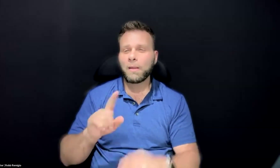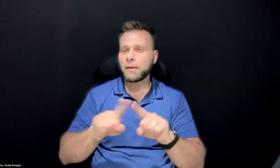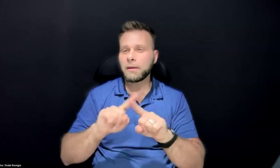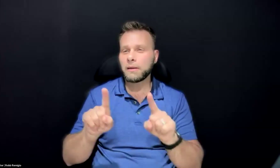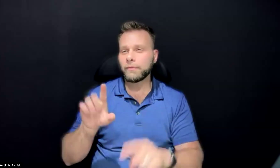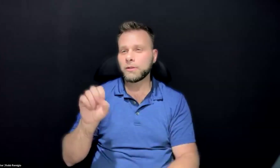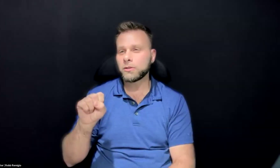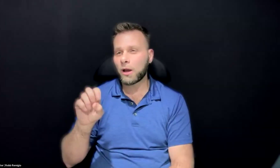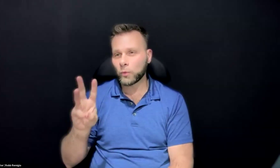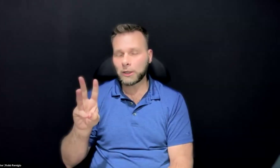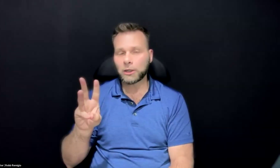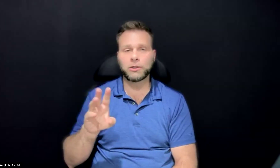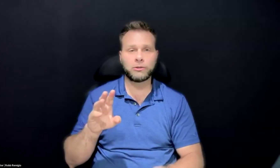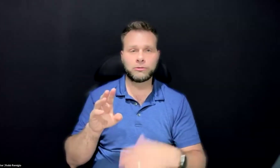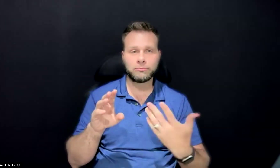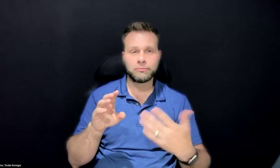Google Slides, Canva,